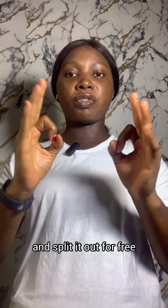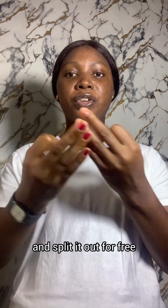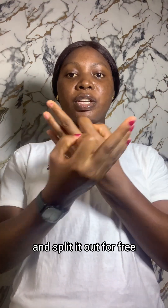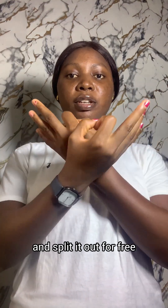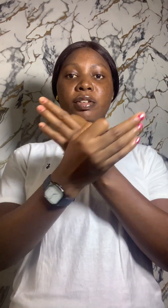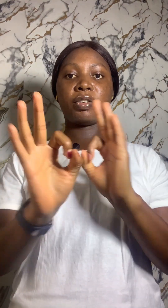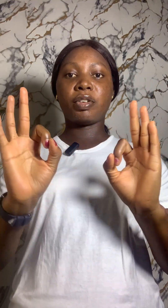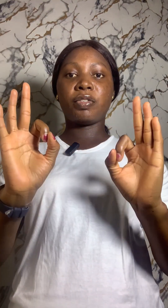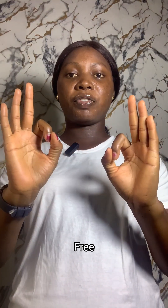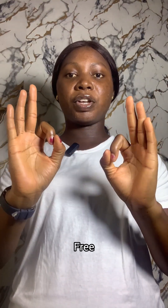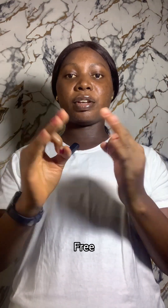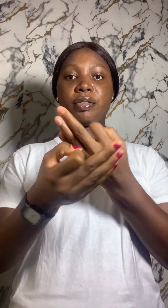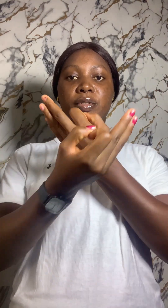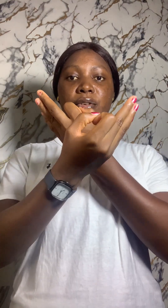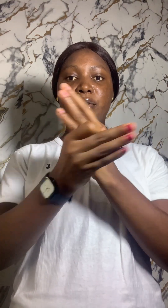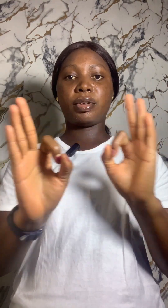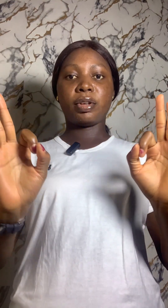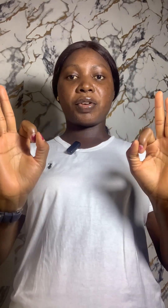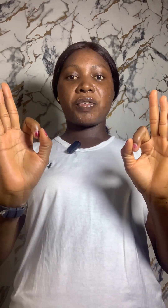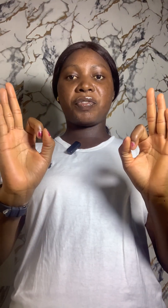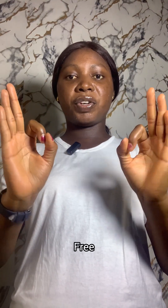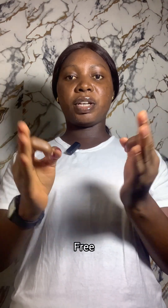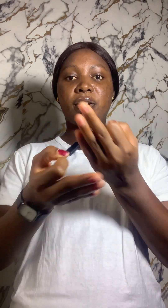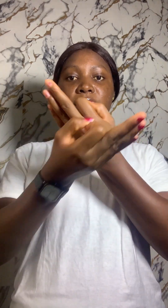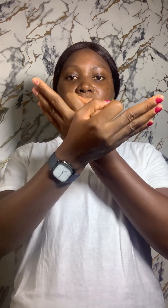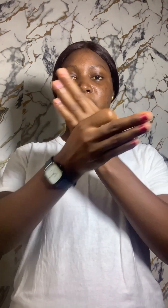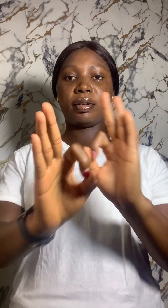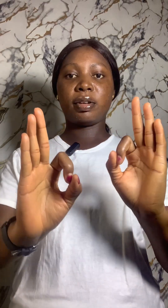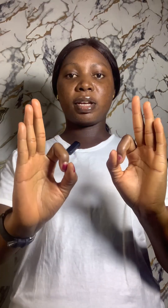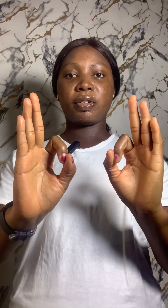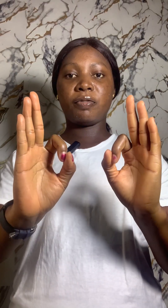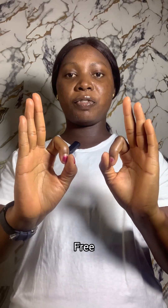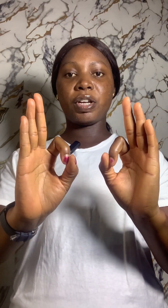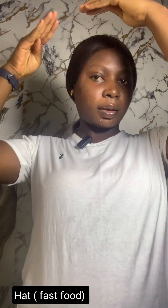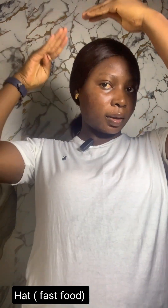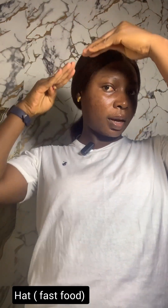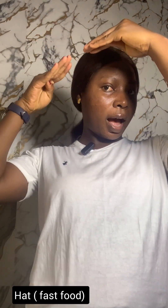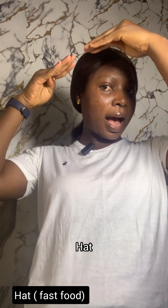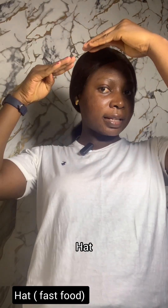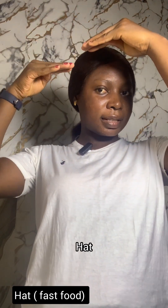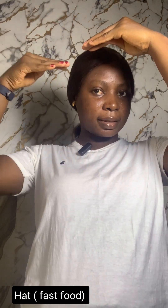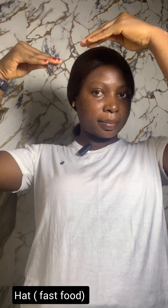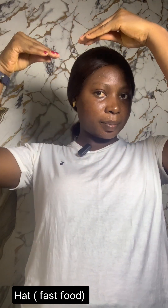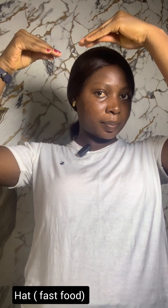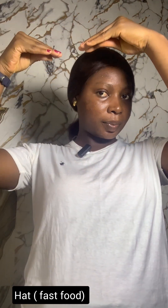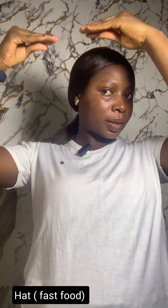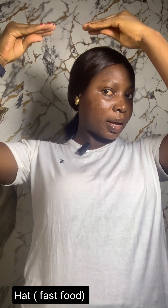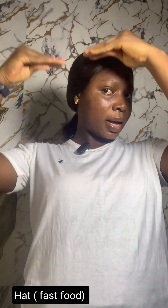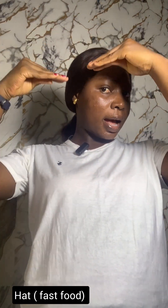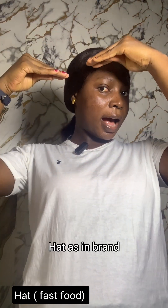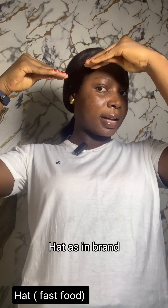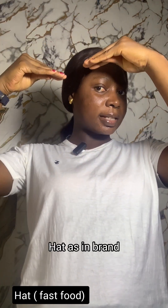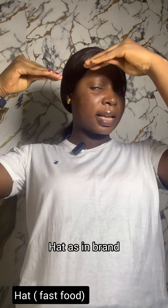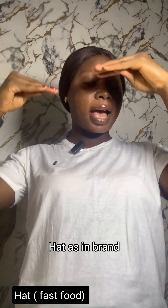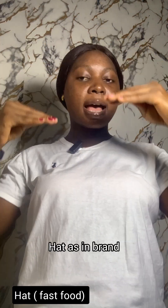free, free, free, free. Hat, hat as